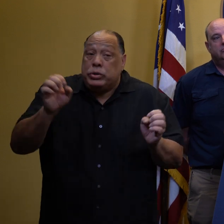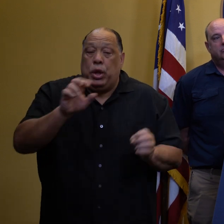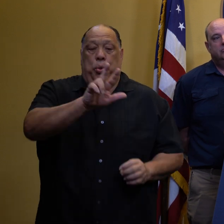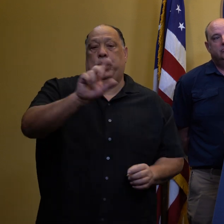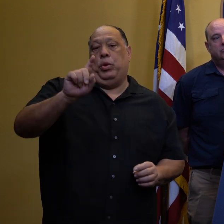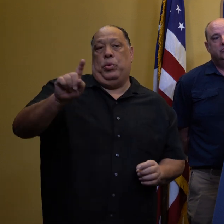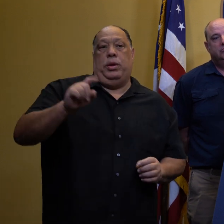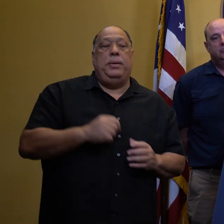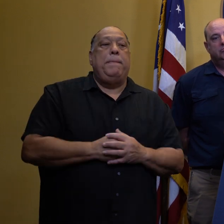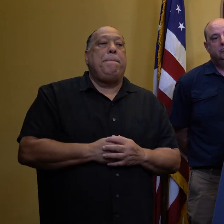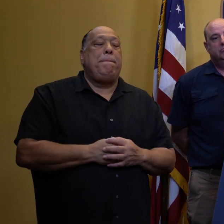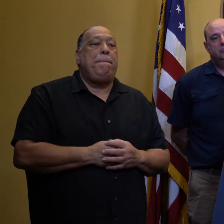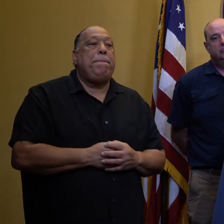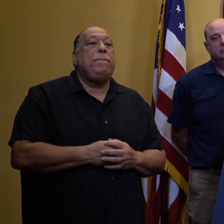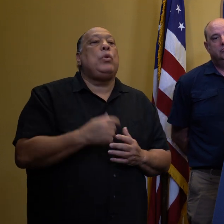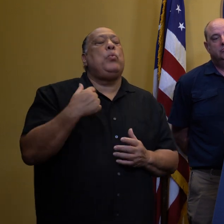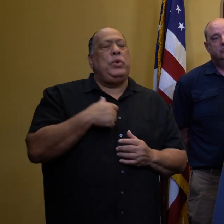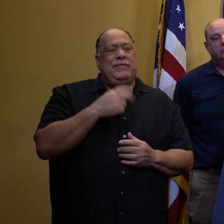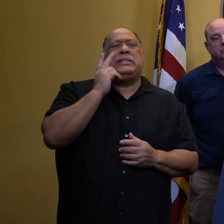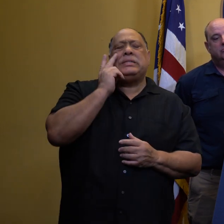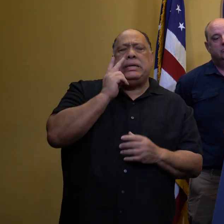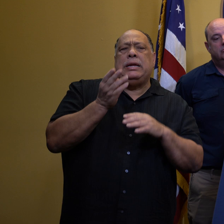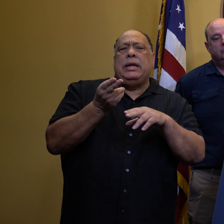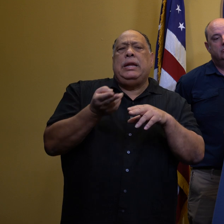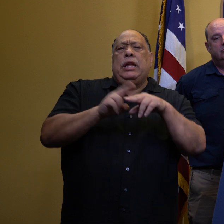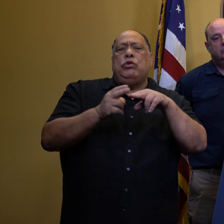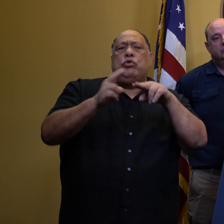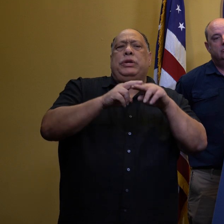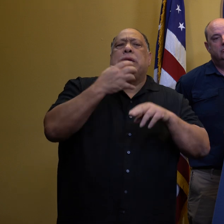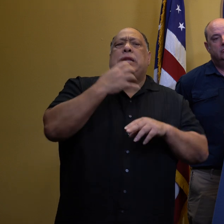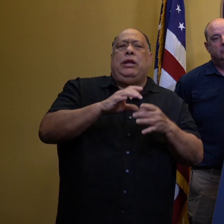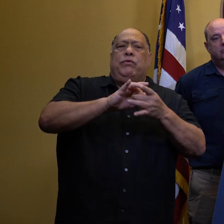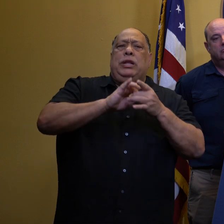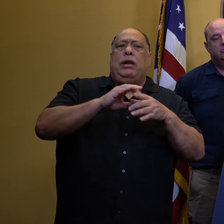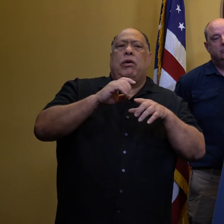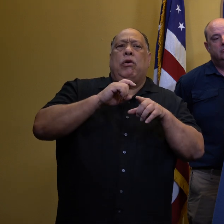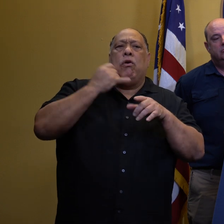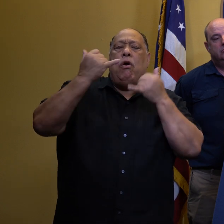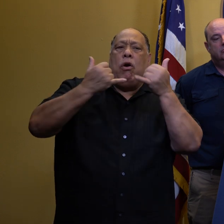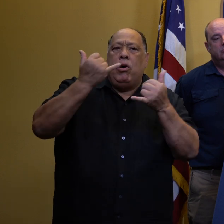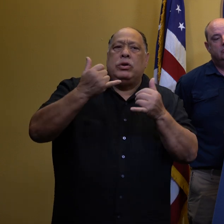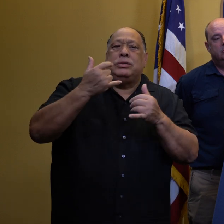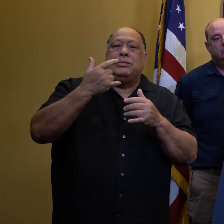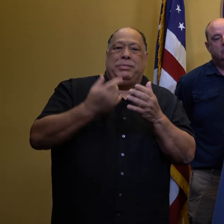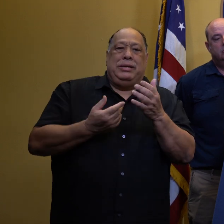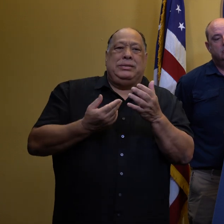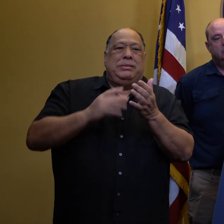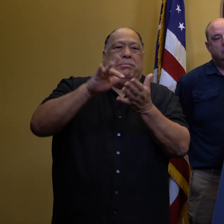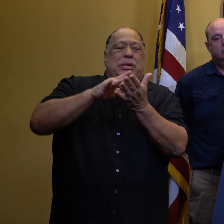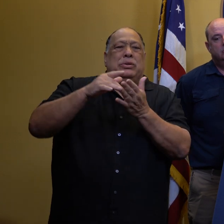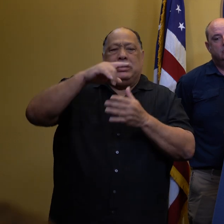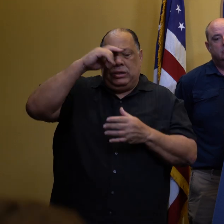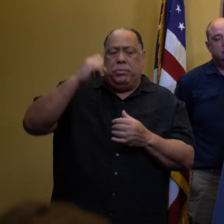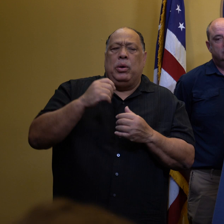needs. We have seen an increase in heat-related calls as we do in the height of summer, and ask that you take